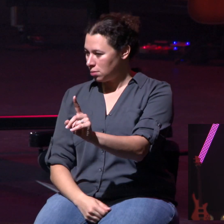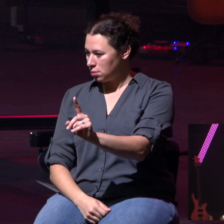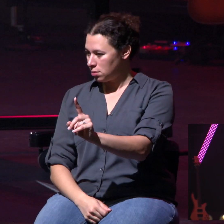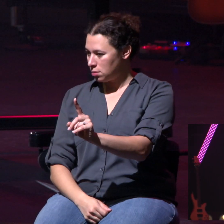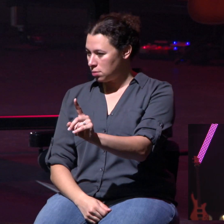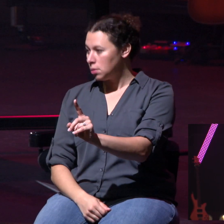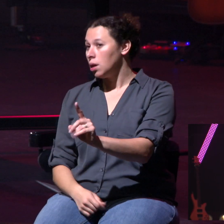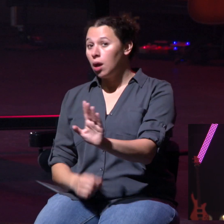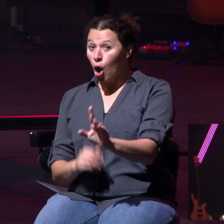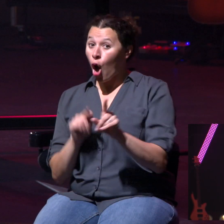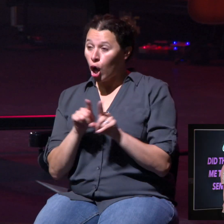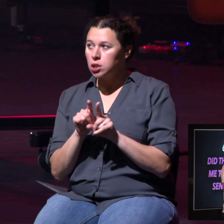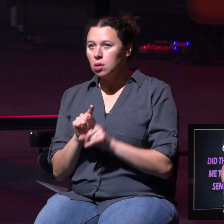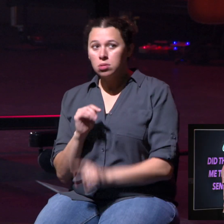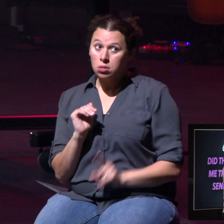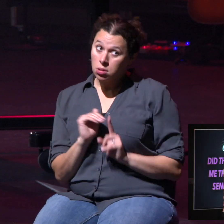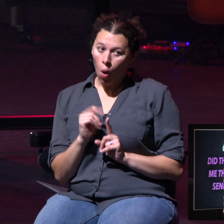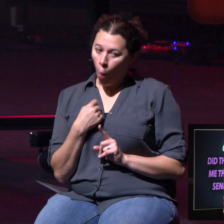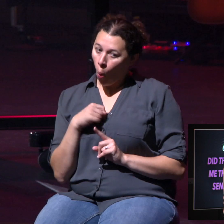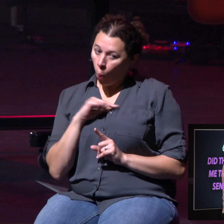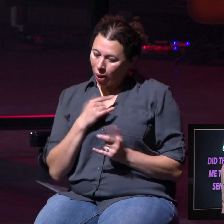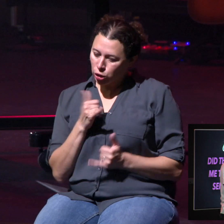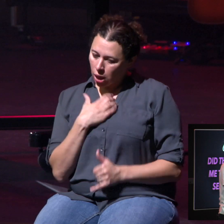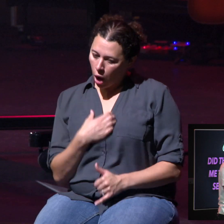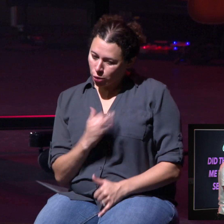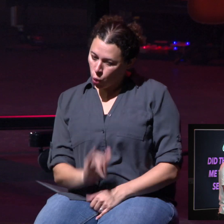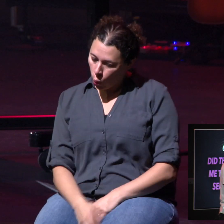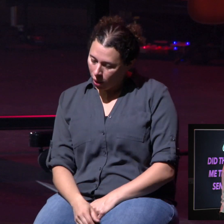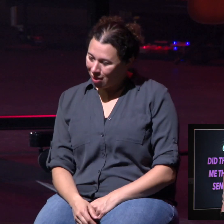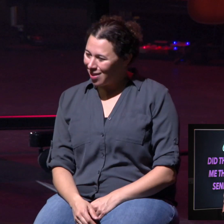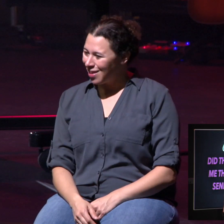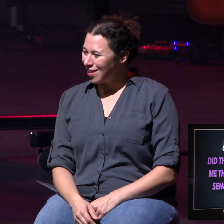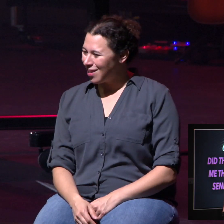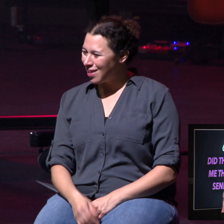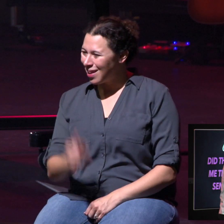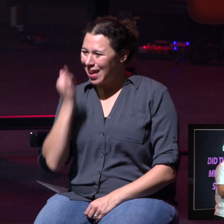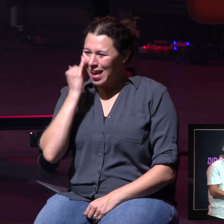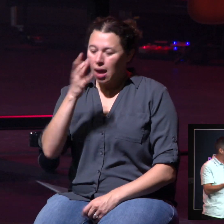hungry, Jesus. Like, we need to get, like, if